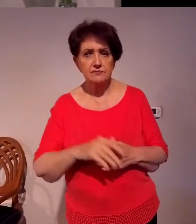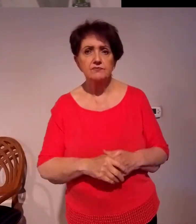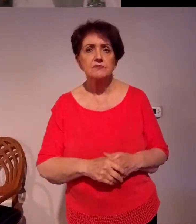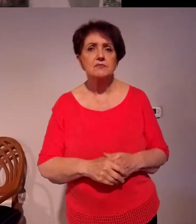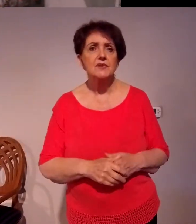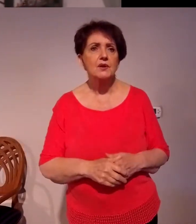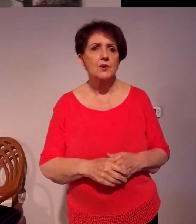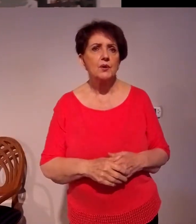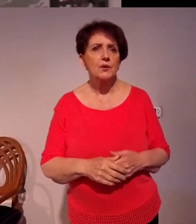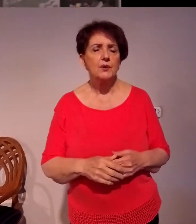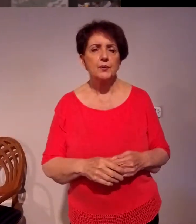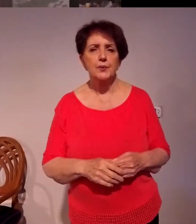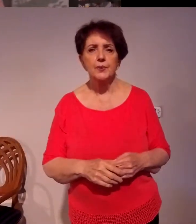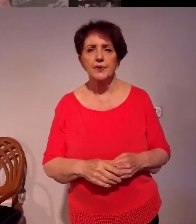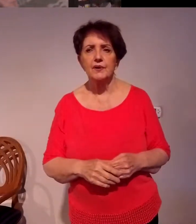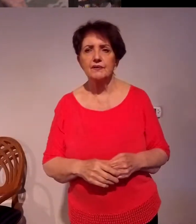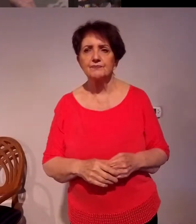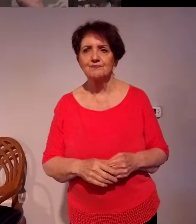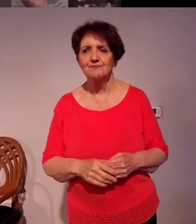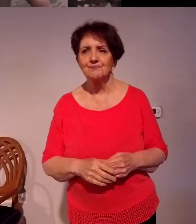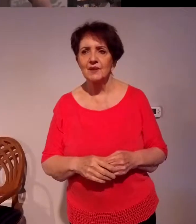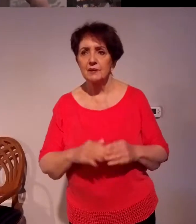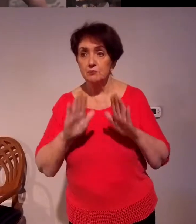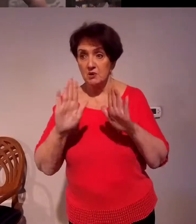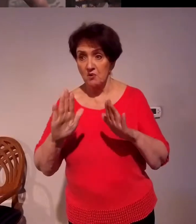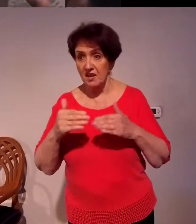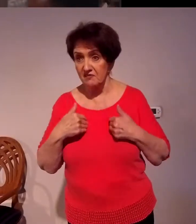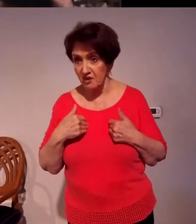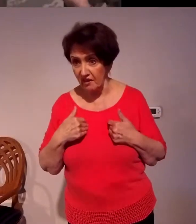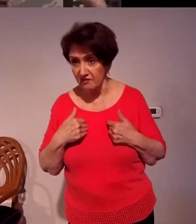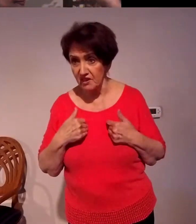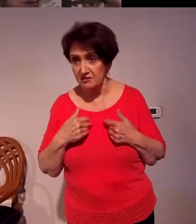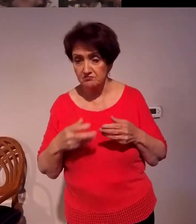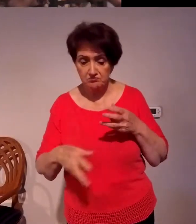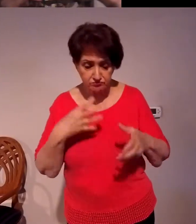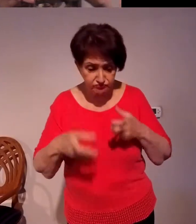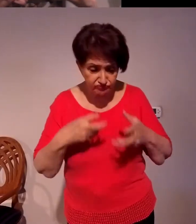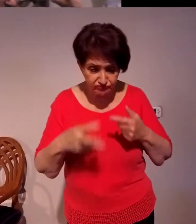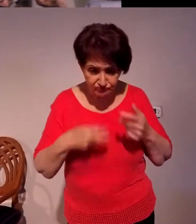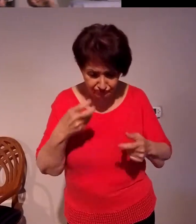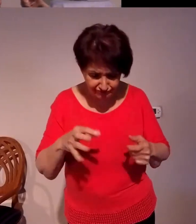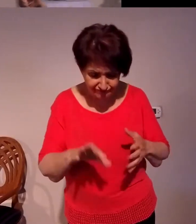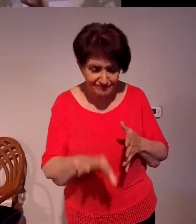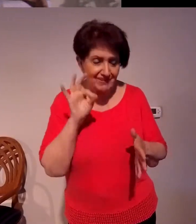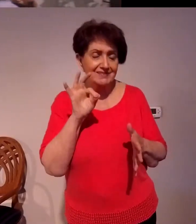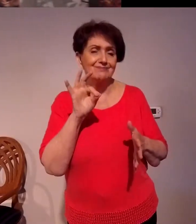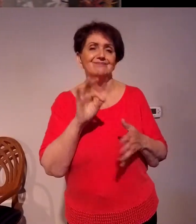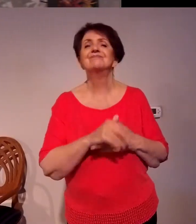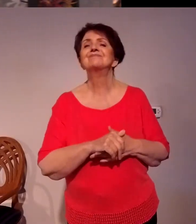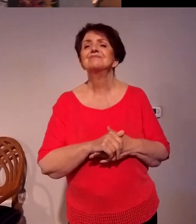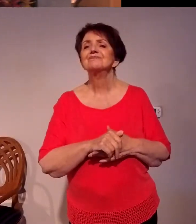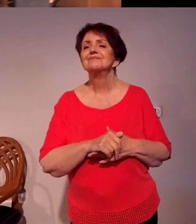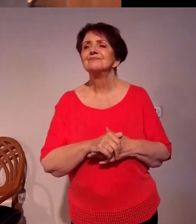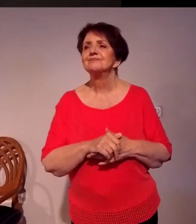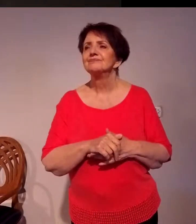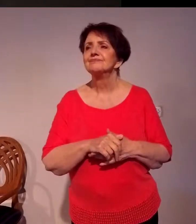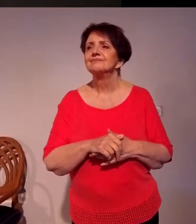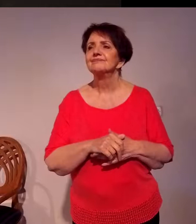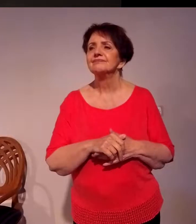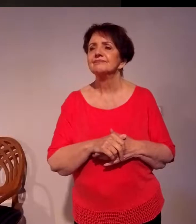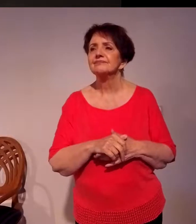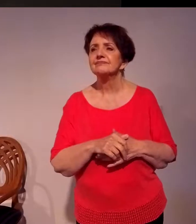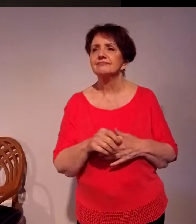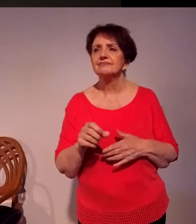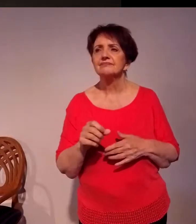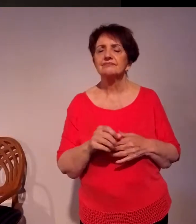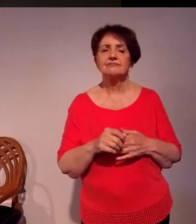around with pens. It'd be great if you have one. You can dig it out. And so, yeah,